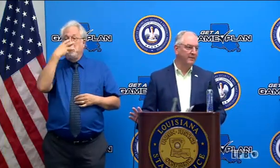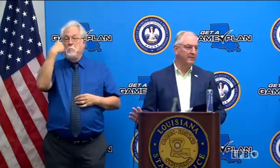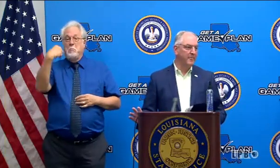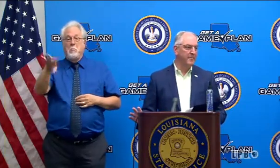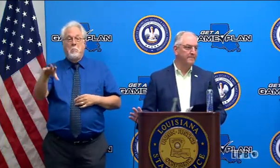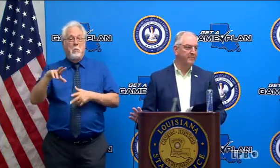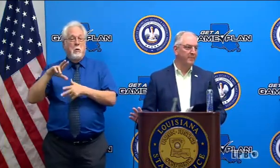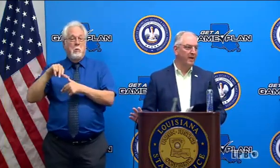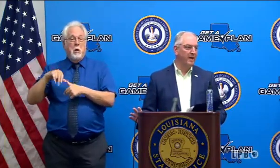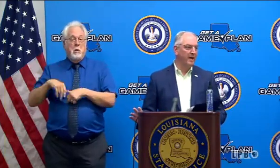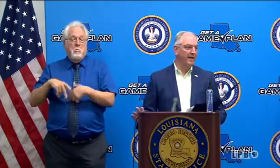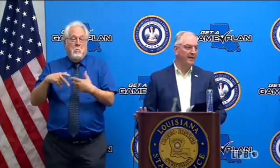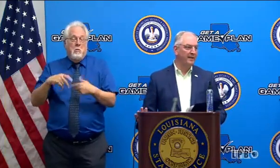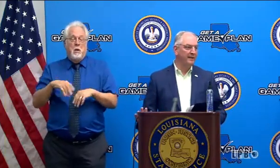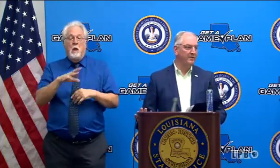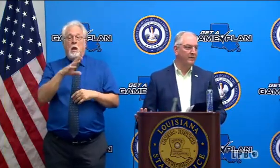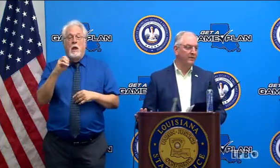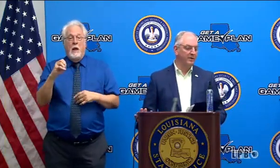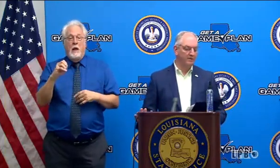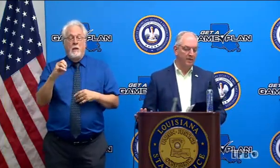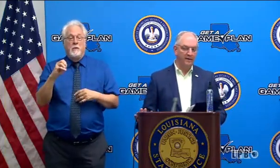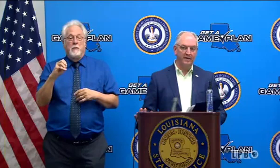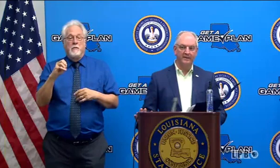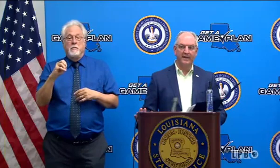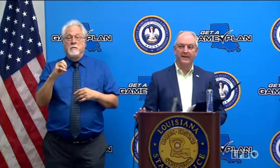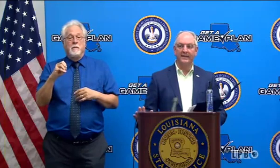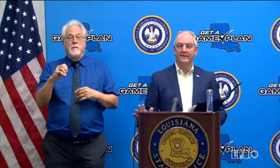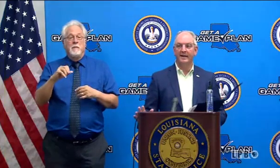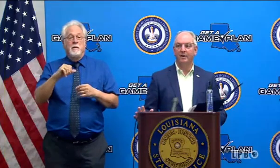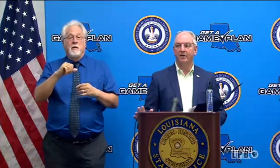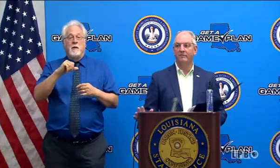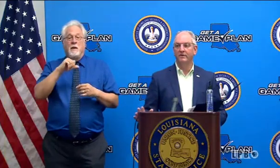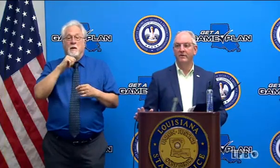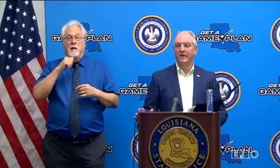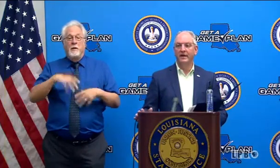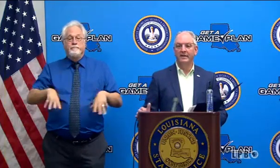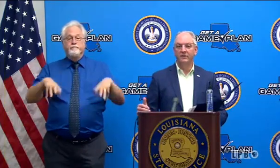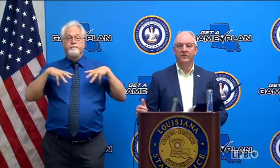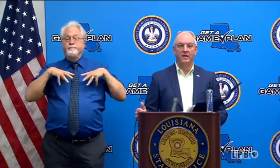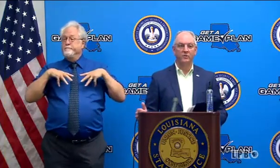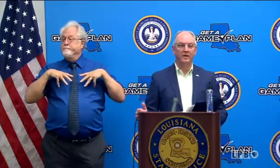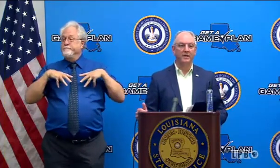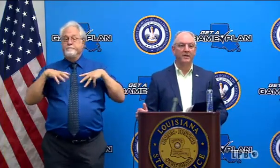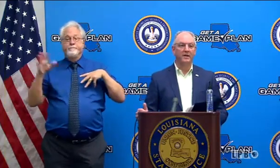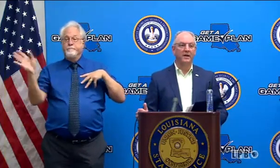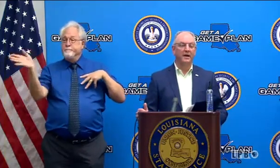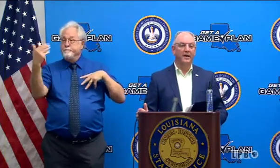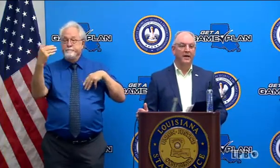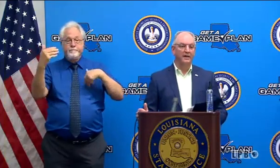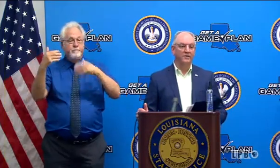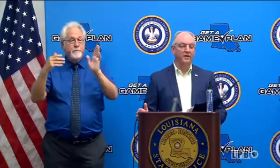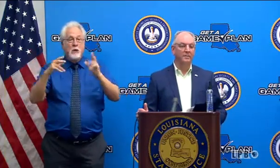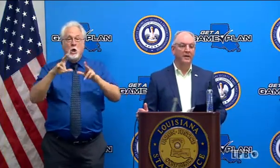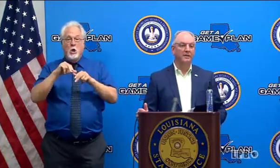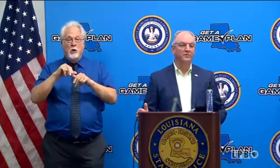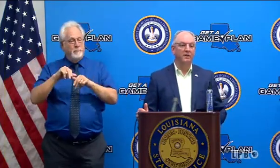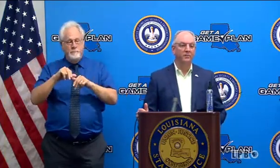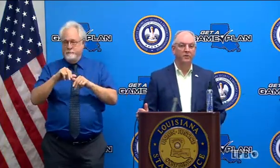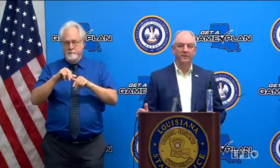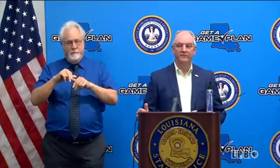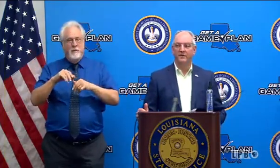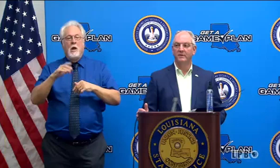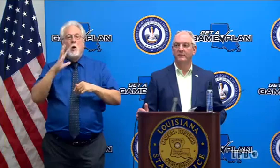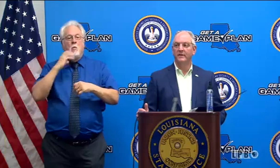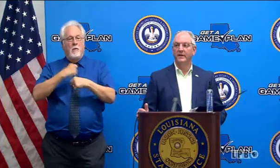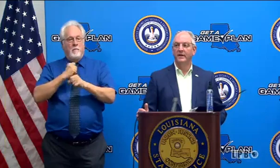hurricanes coming. And so it's not going to take any time off, and neither can we. And it's going to make things a little